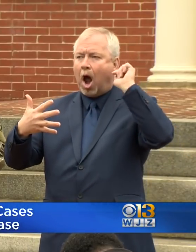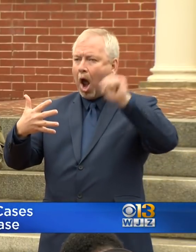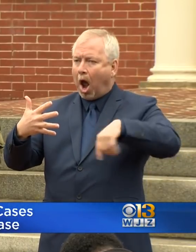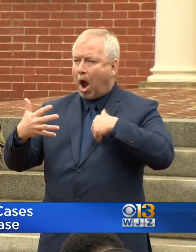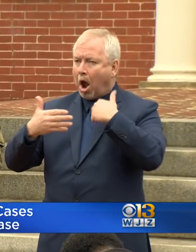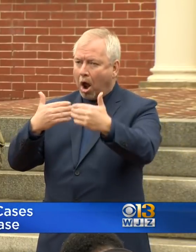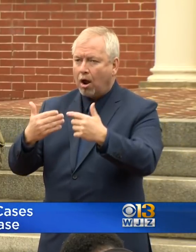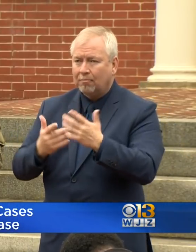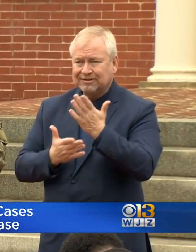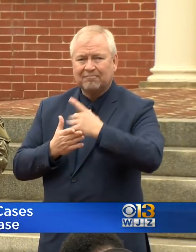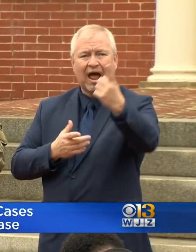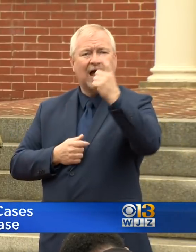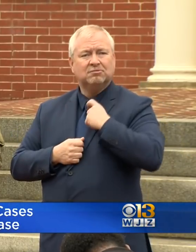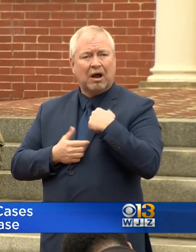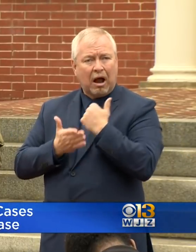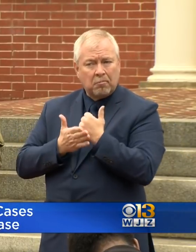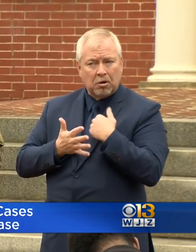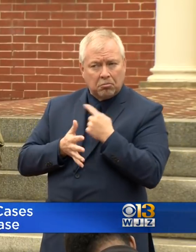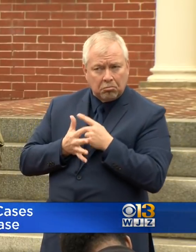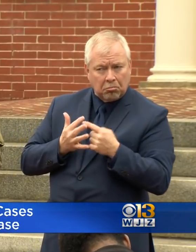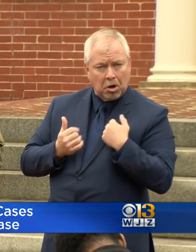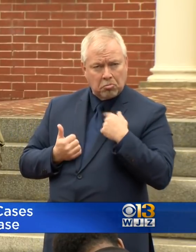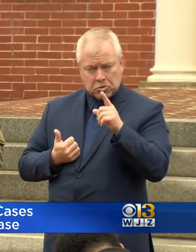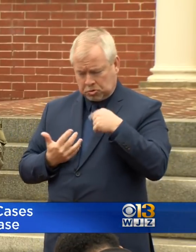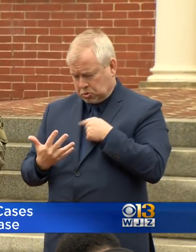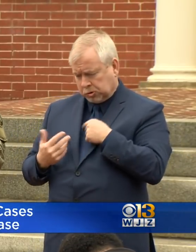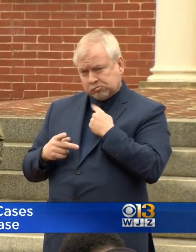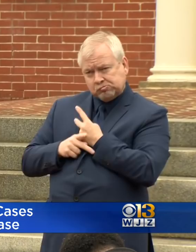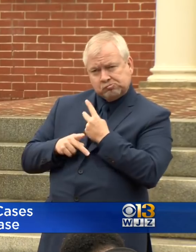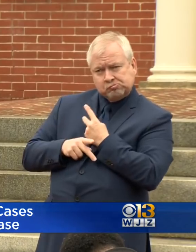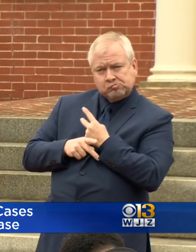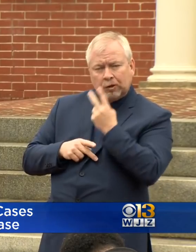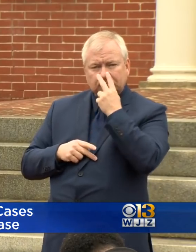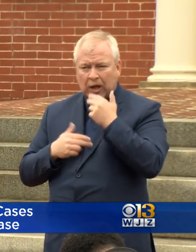help, and we figure out a way to get it done.